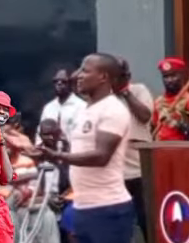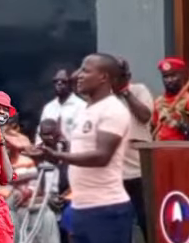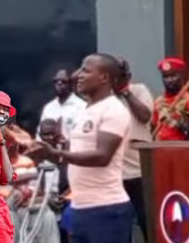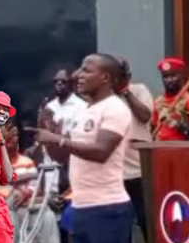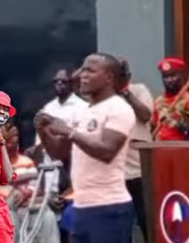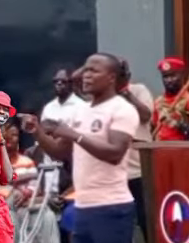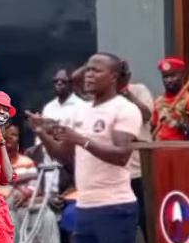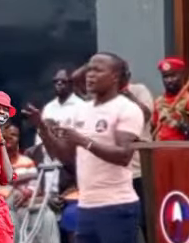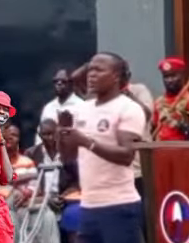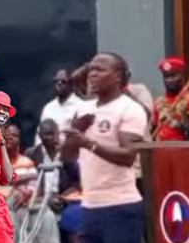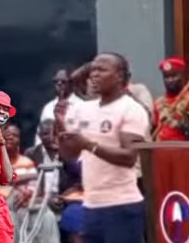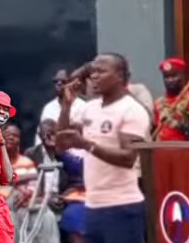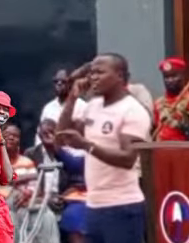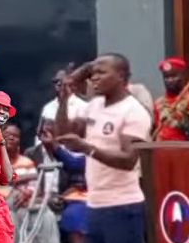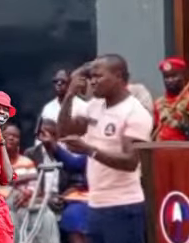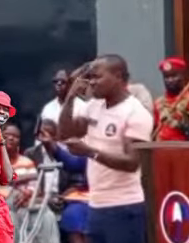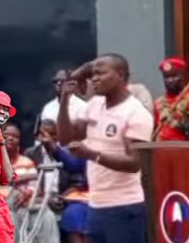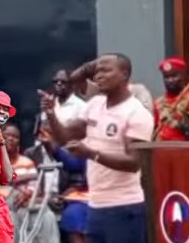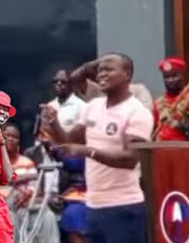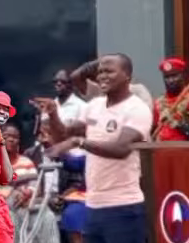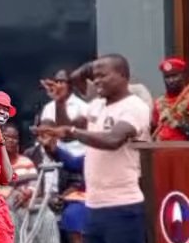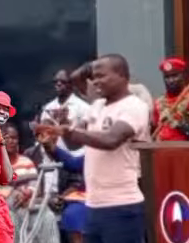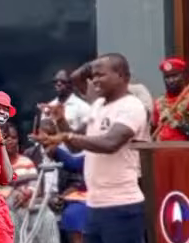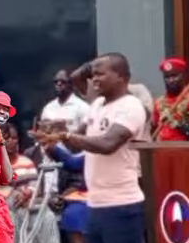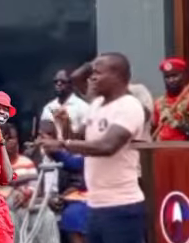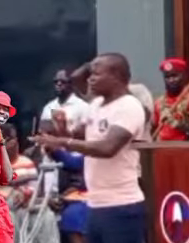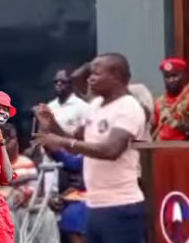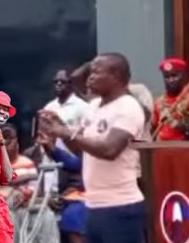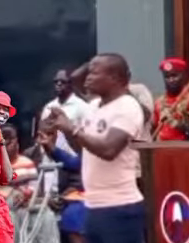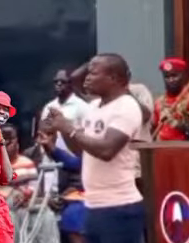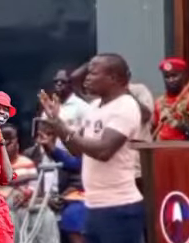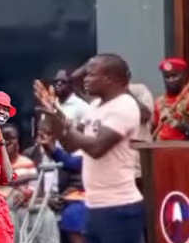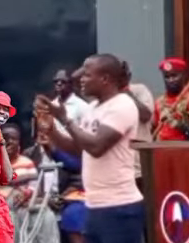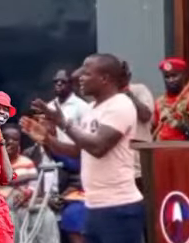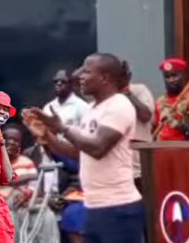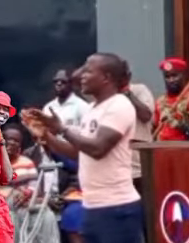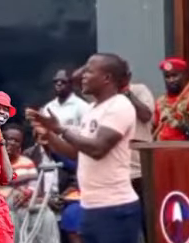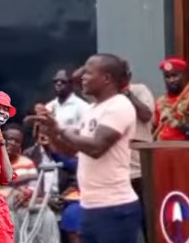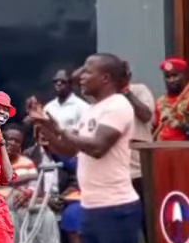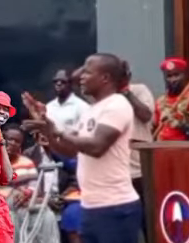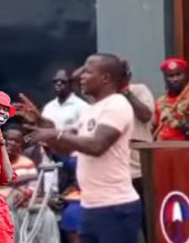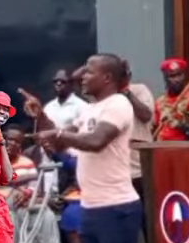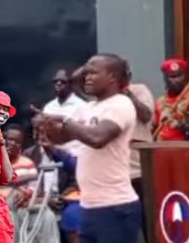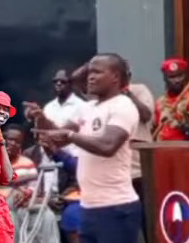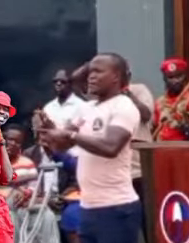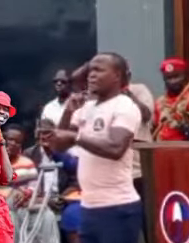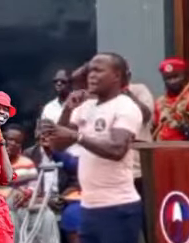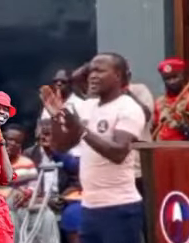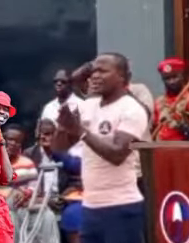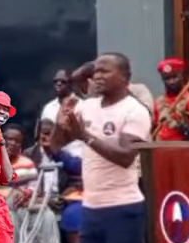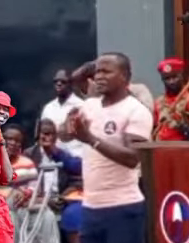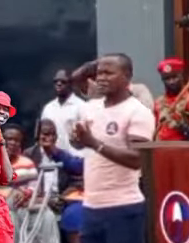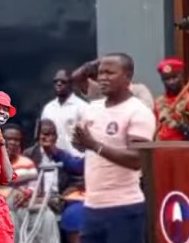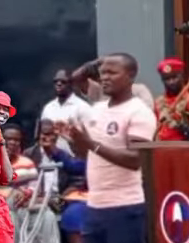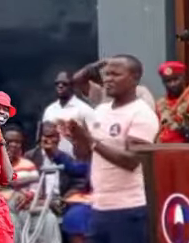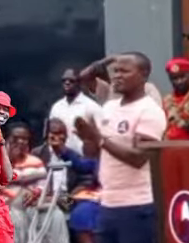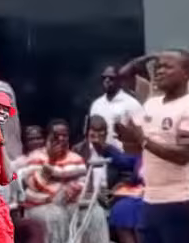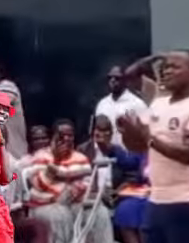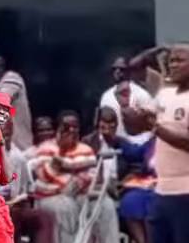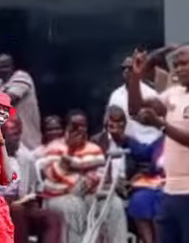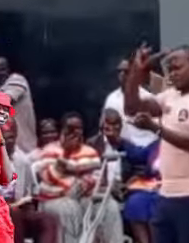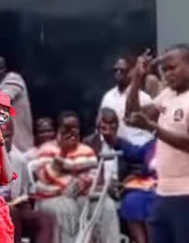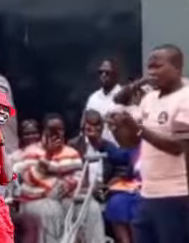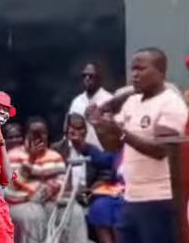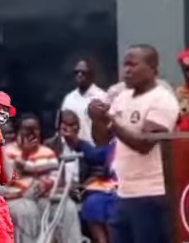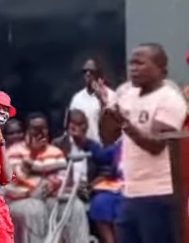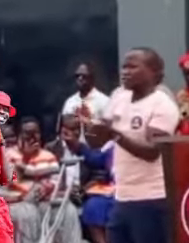anymore because we have a government that is not sensitive to certain parts of the population. Ladies and gentlemen, that ends with